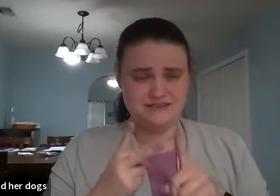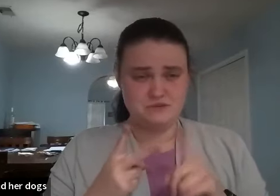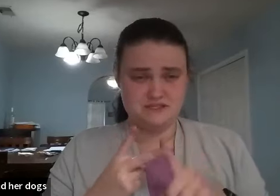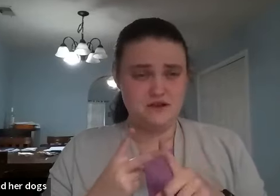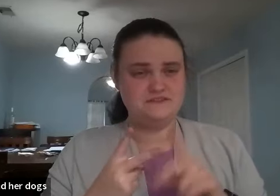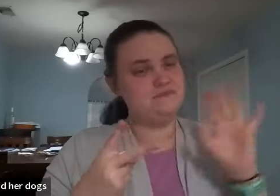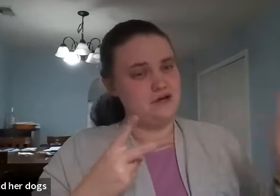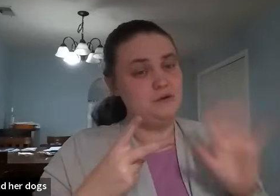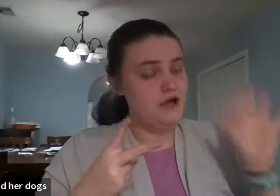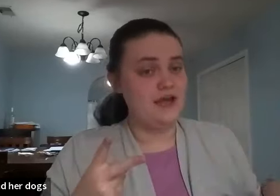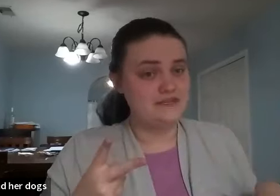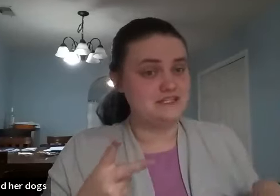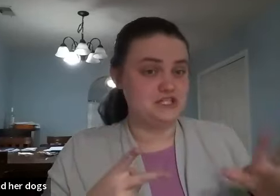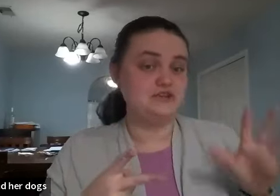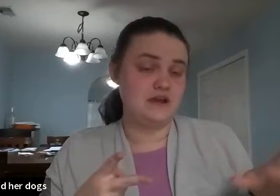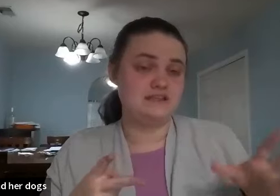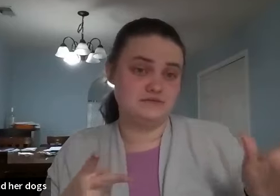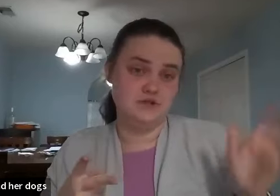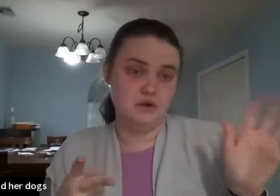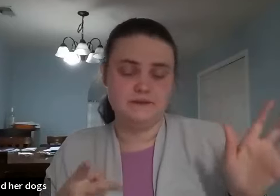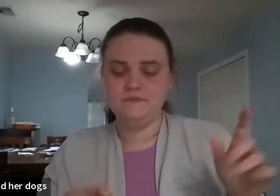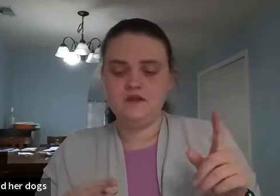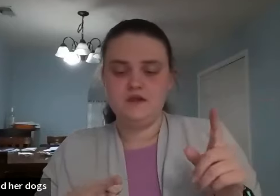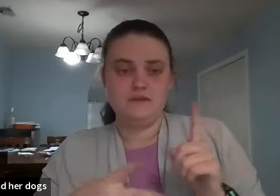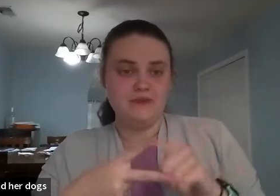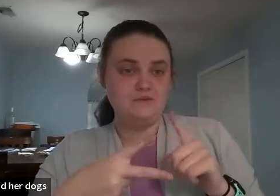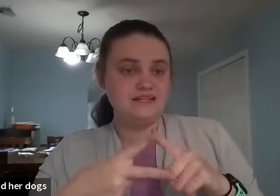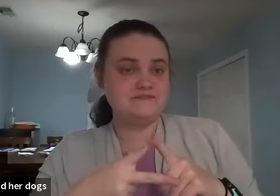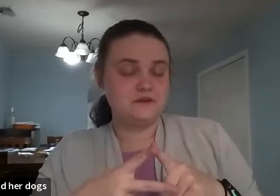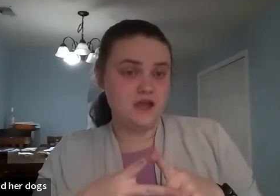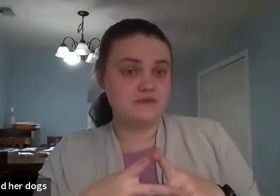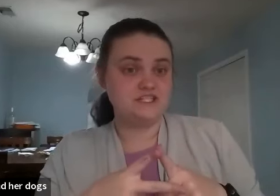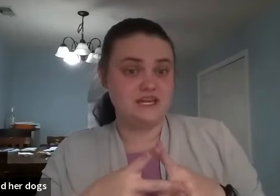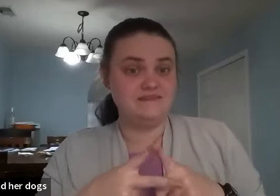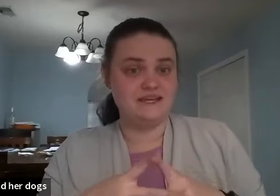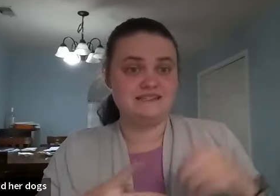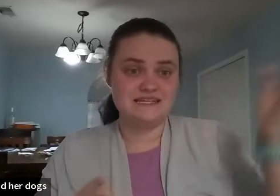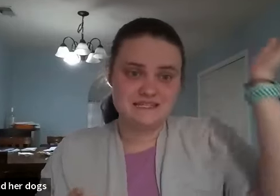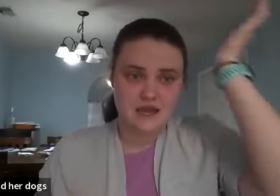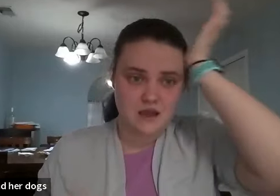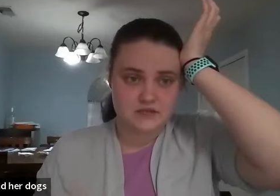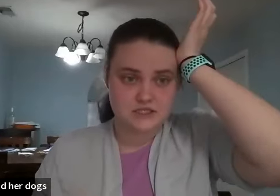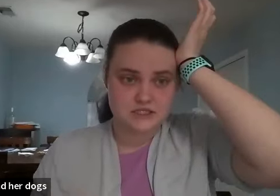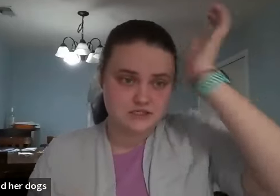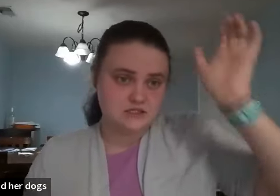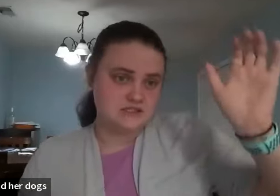one as often, but I will add this in just so you guys know it. The main one I see for cabbage and lettuce is cabbage. It's like